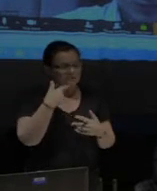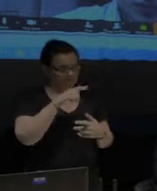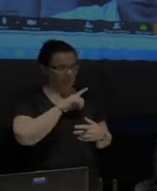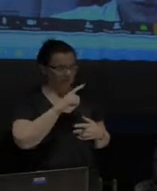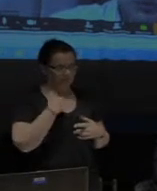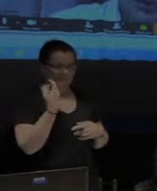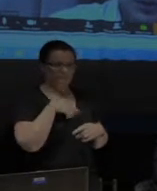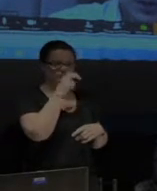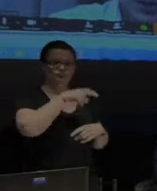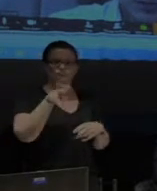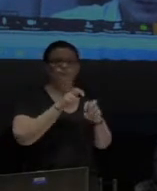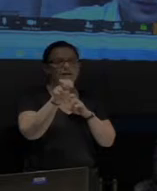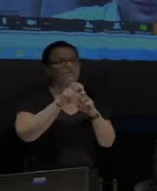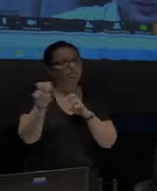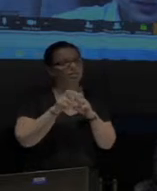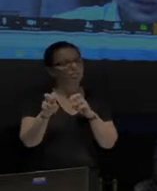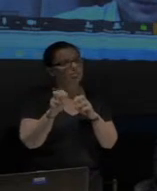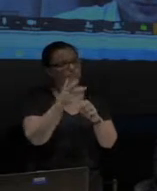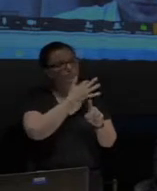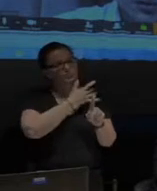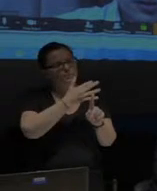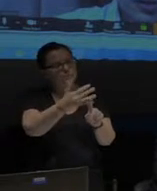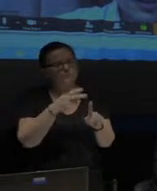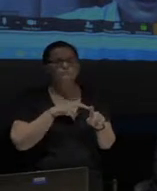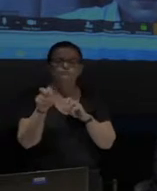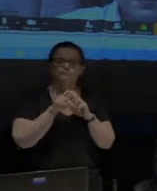multiple travels to Asia over the years for